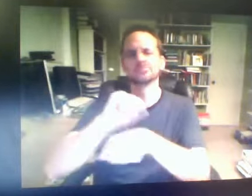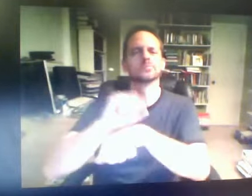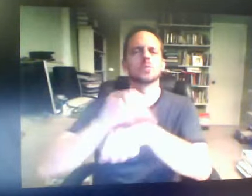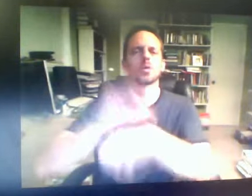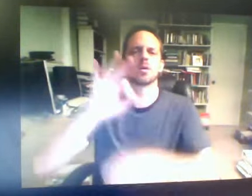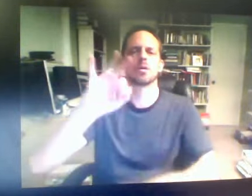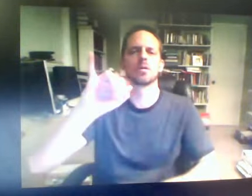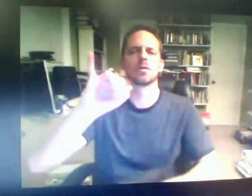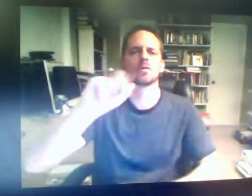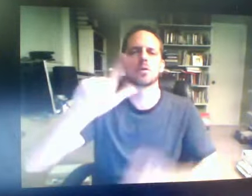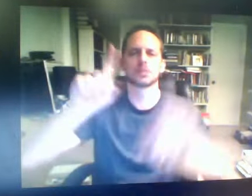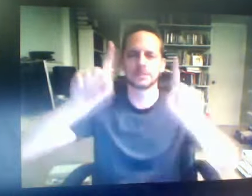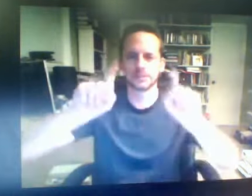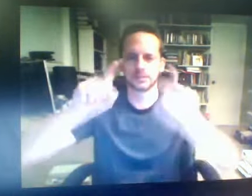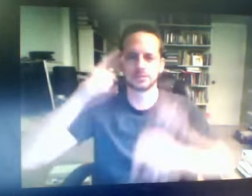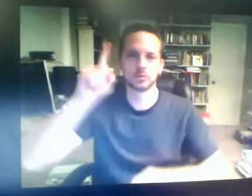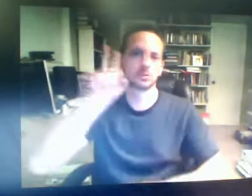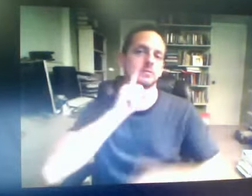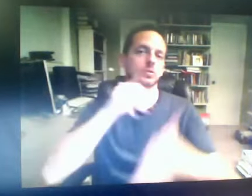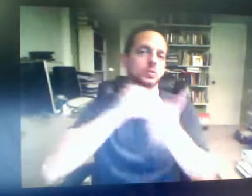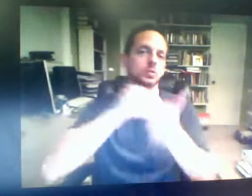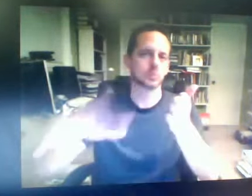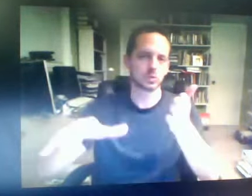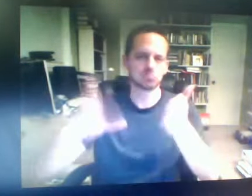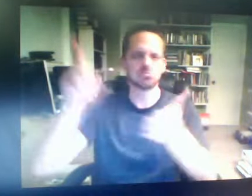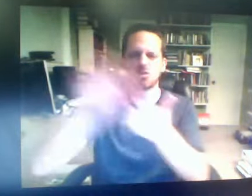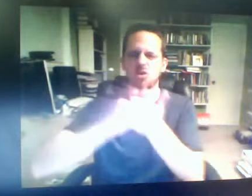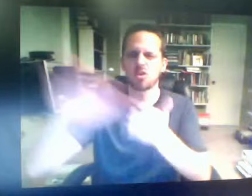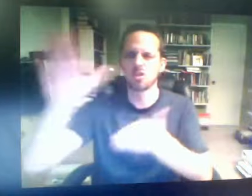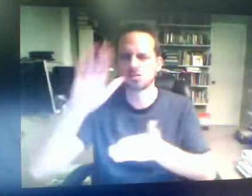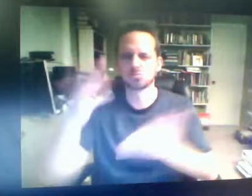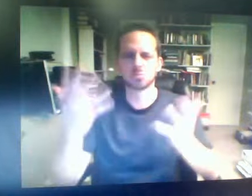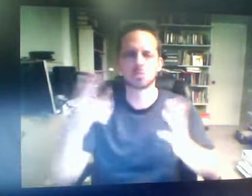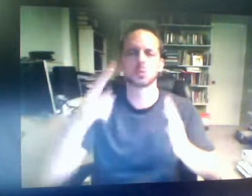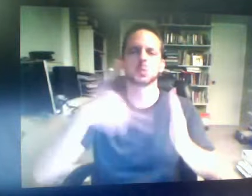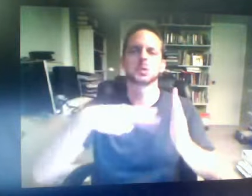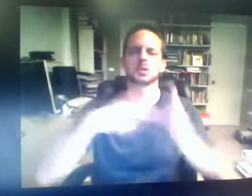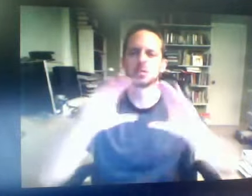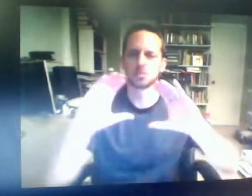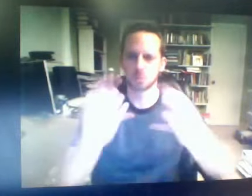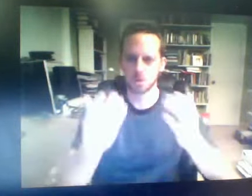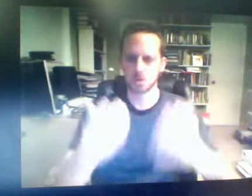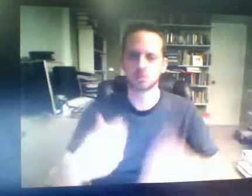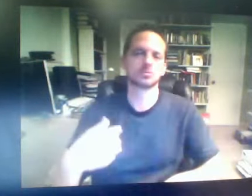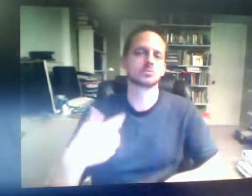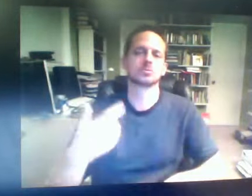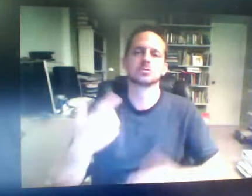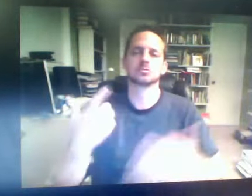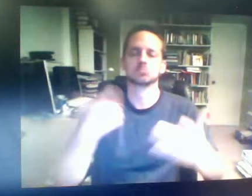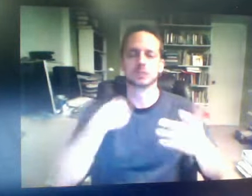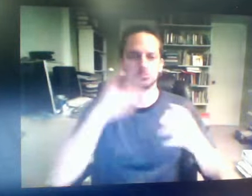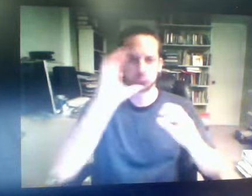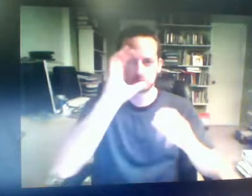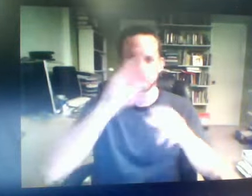one afternoon I was working at some list to college for reading class, and